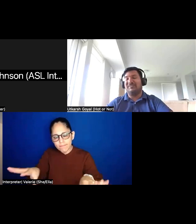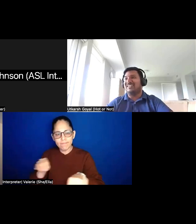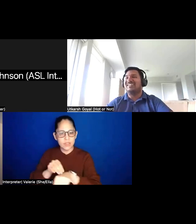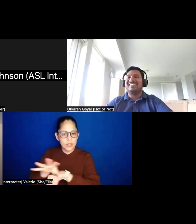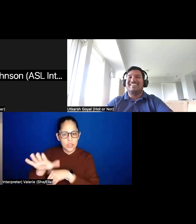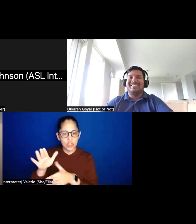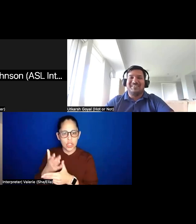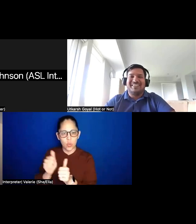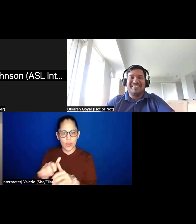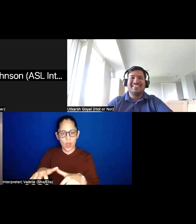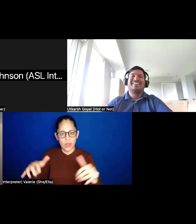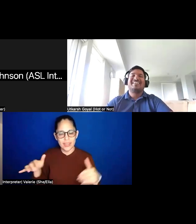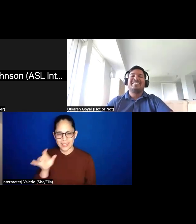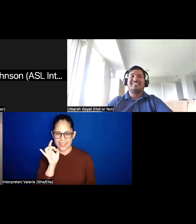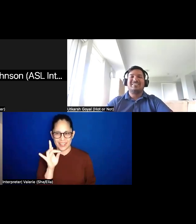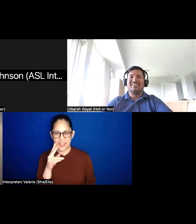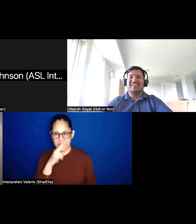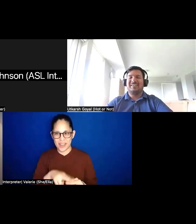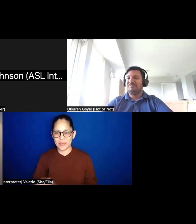It's a tough one.